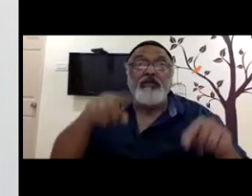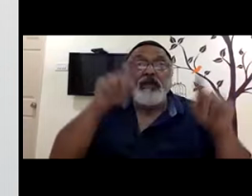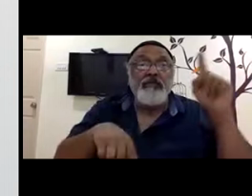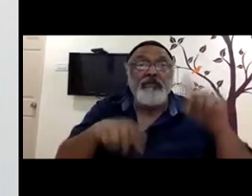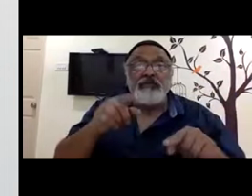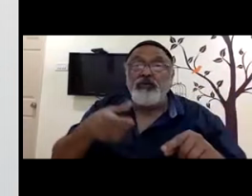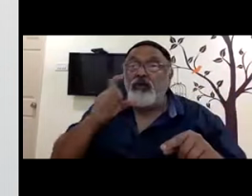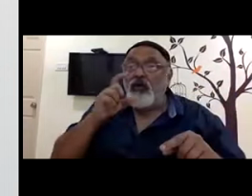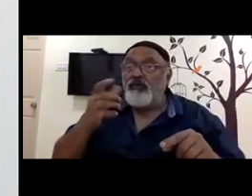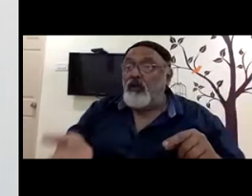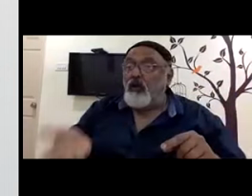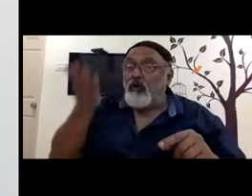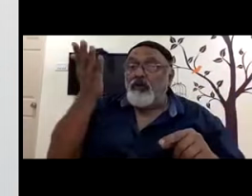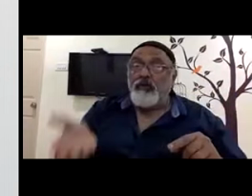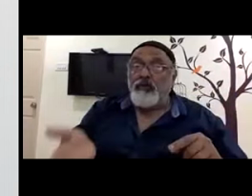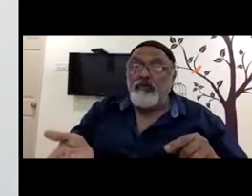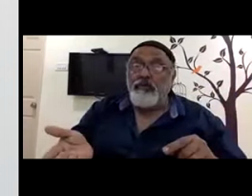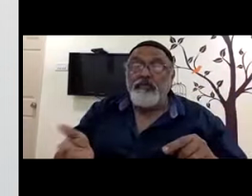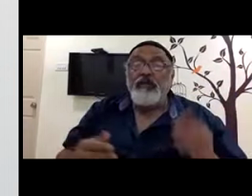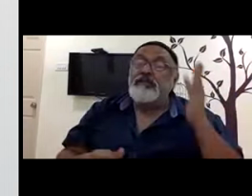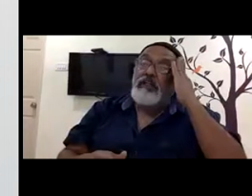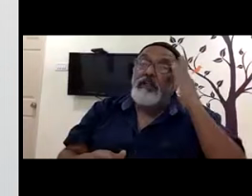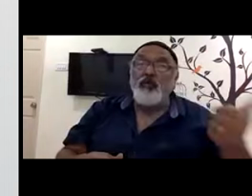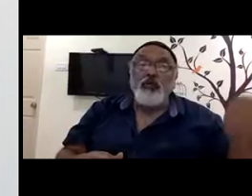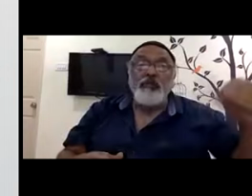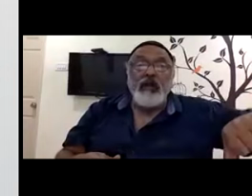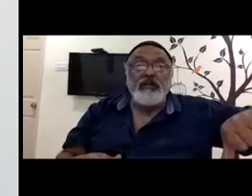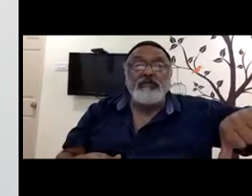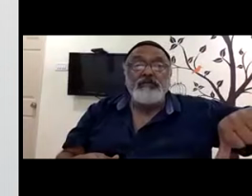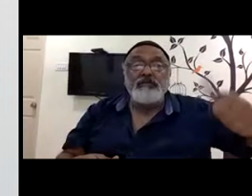the intake of coffee, the amount of coffee,